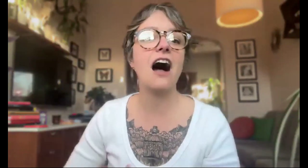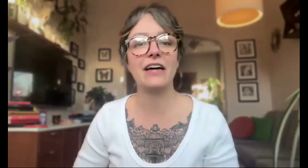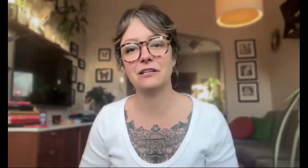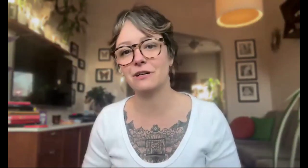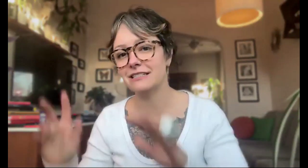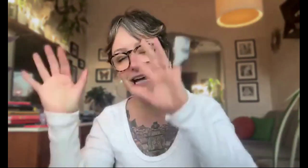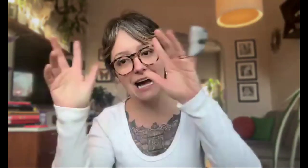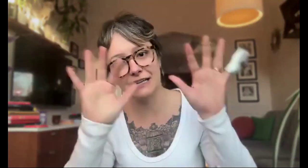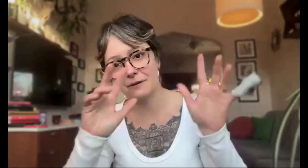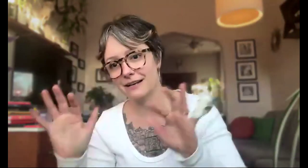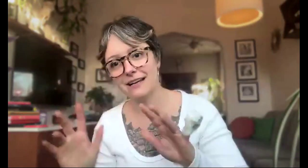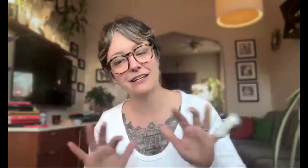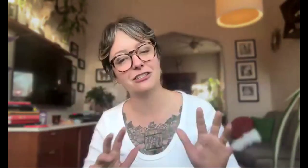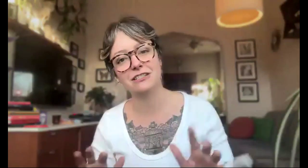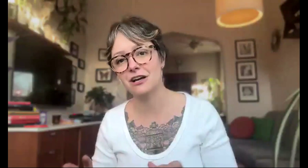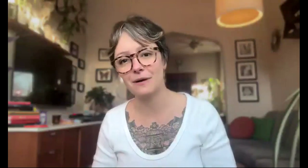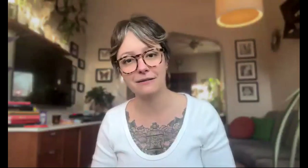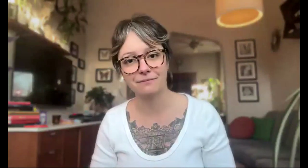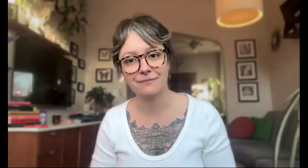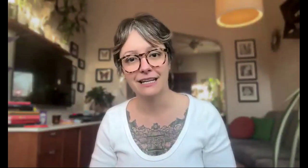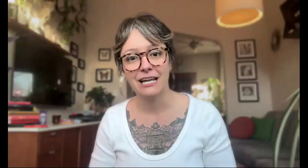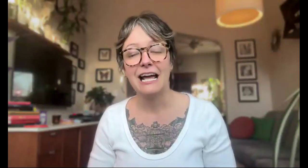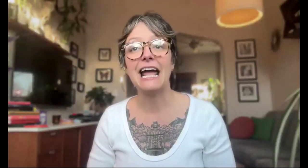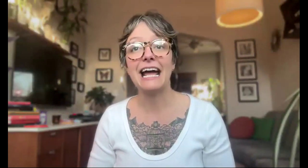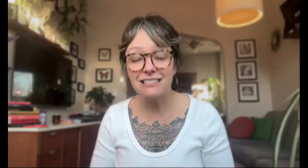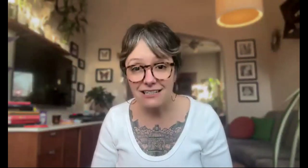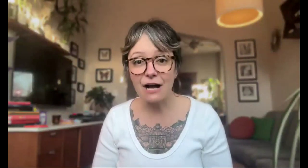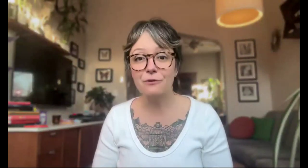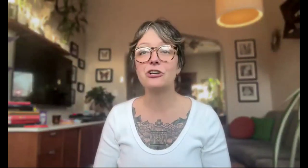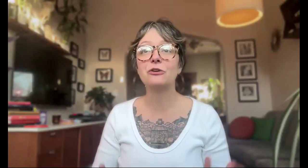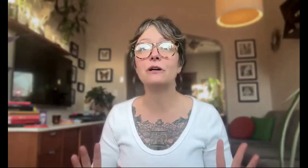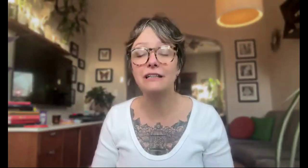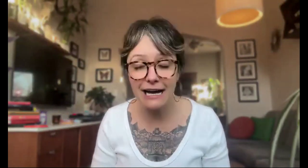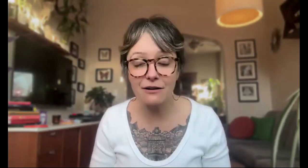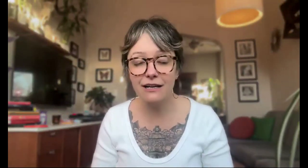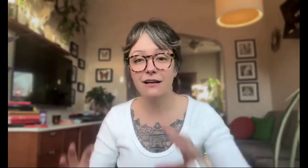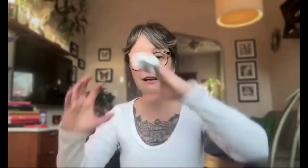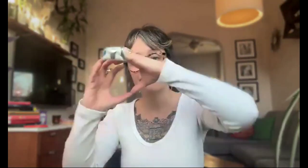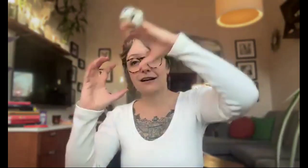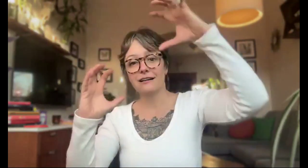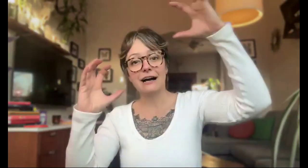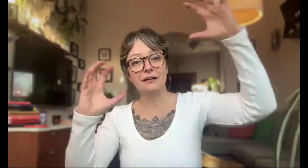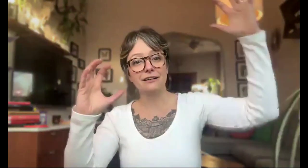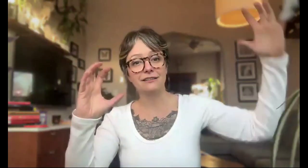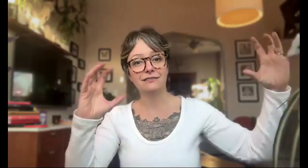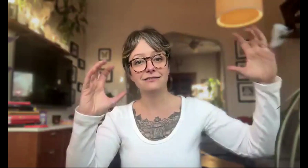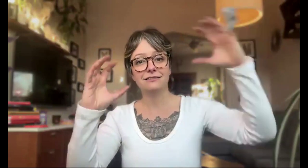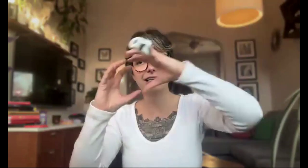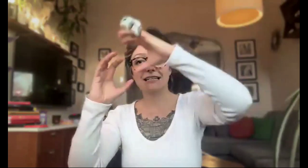Ah, that's exactly right. It is just snowing. And I will show you cloudy, cloudy. It